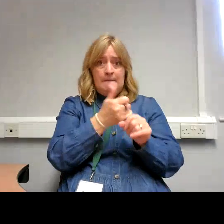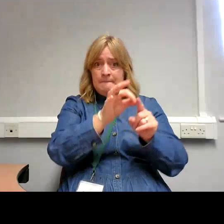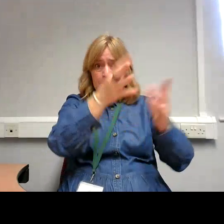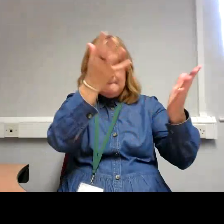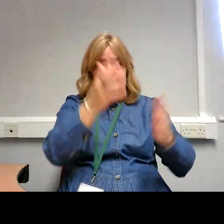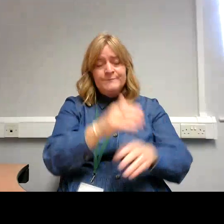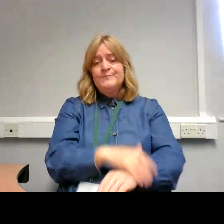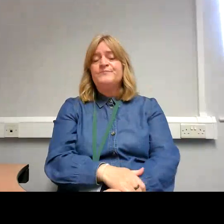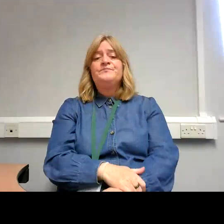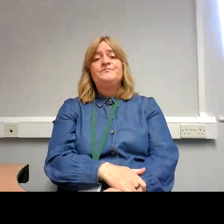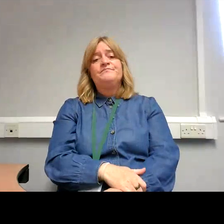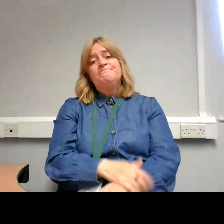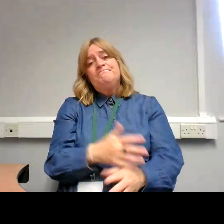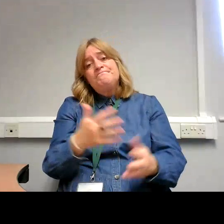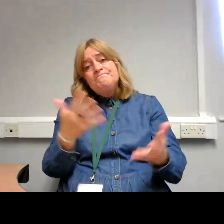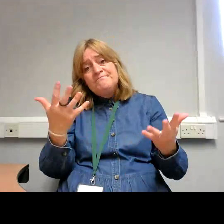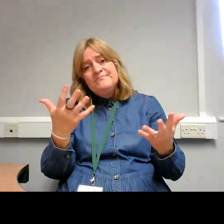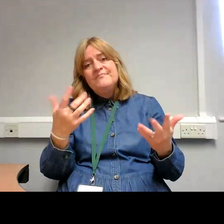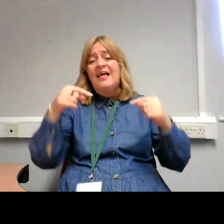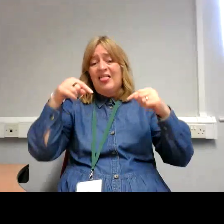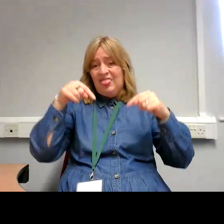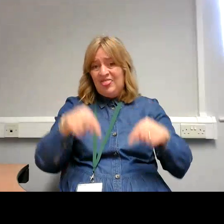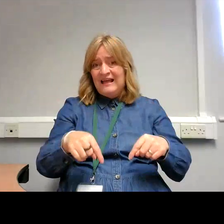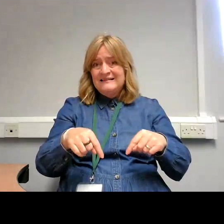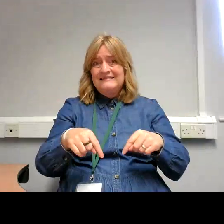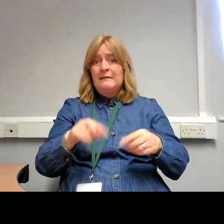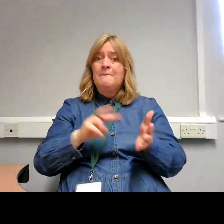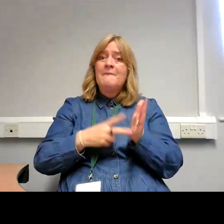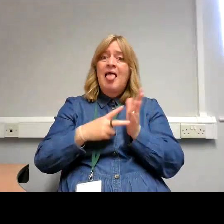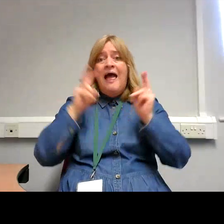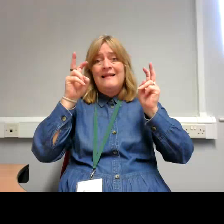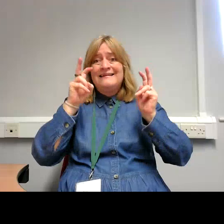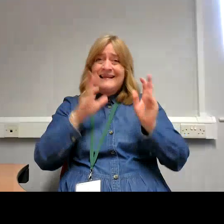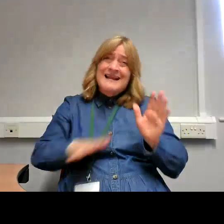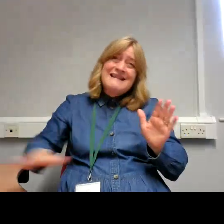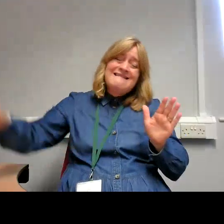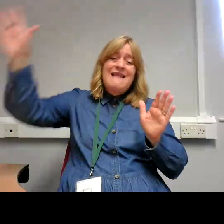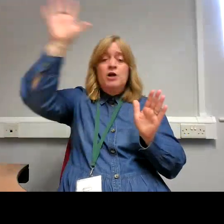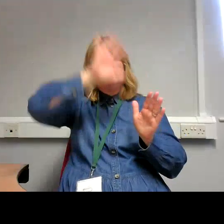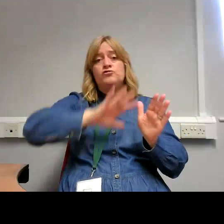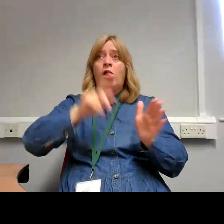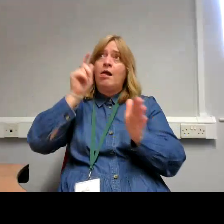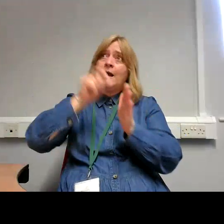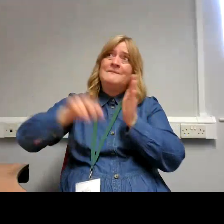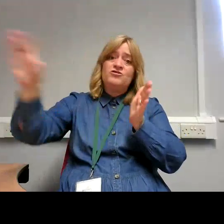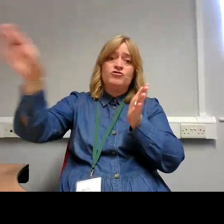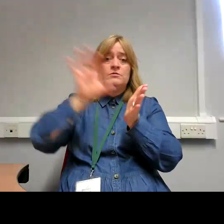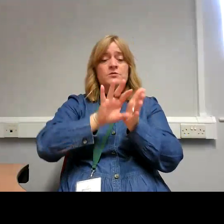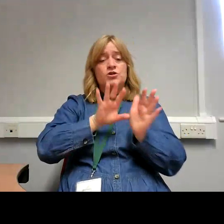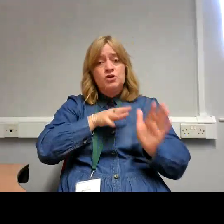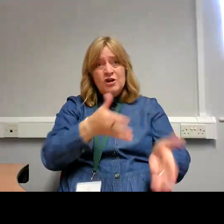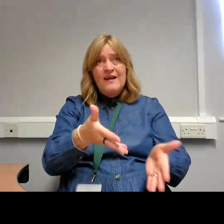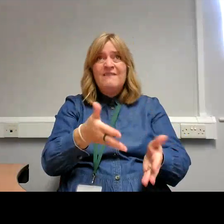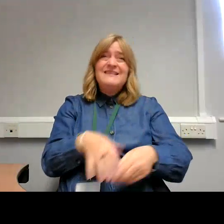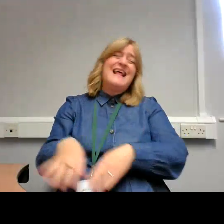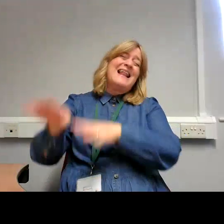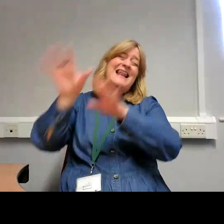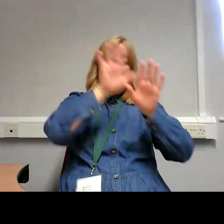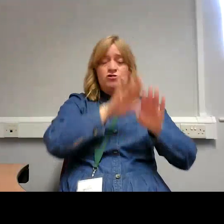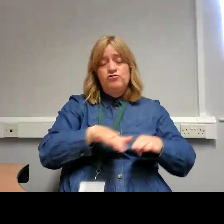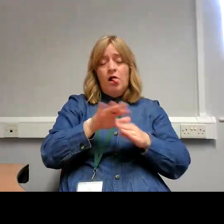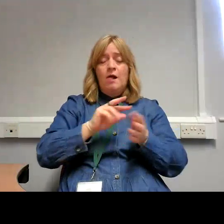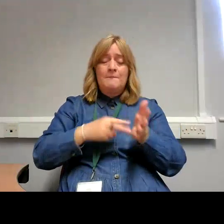This kind of plan, I suppose, is a national, nationally commissioned service, national plan, and so with that